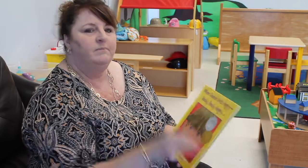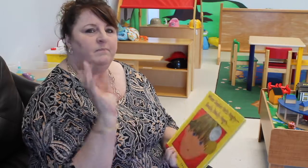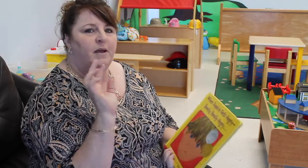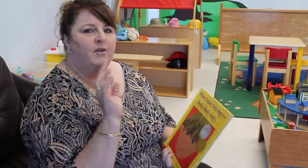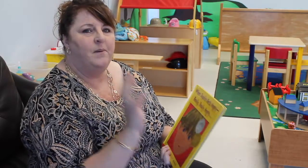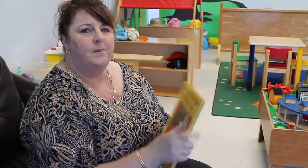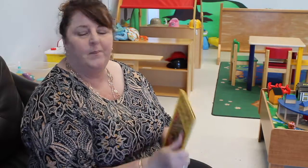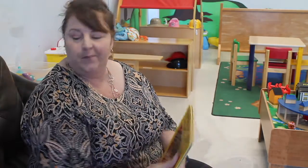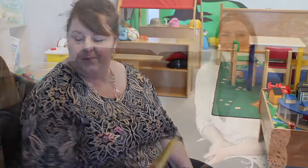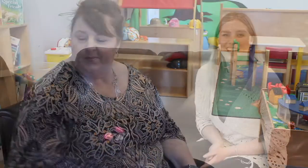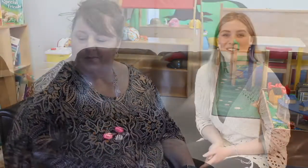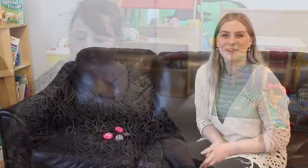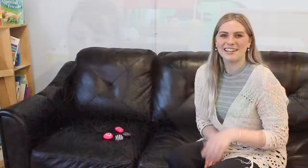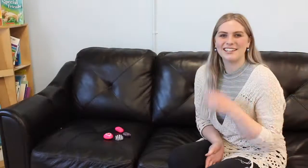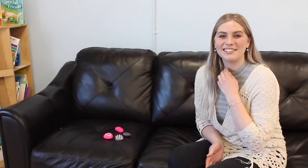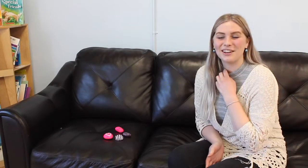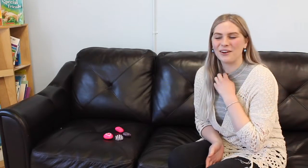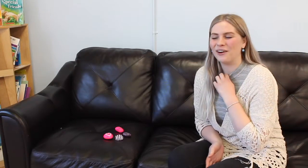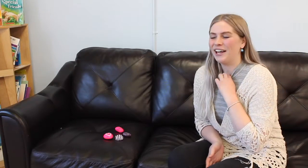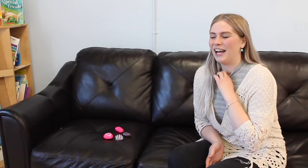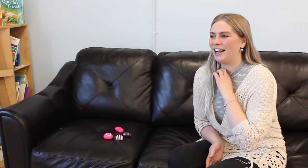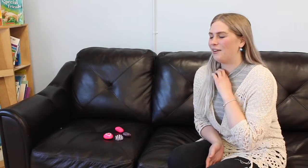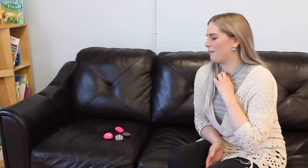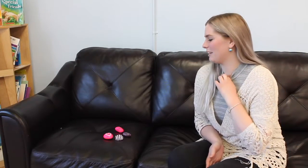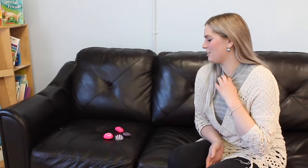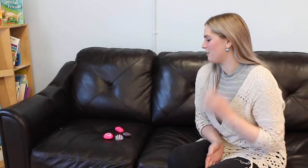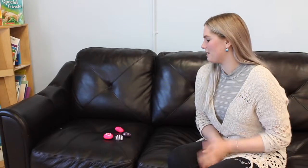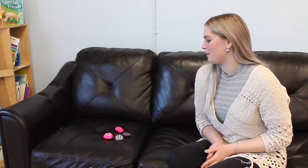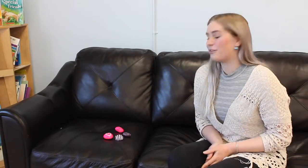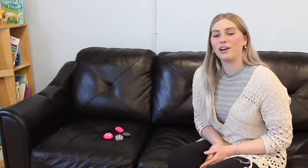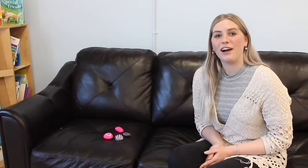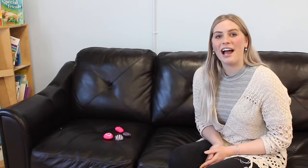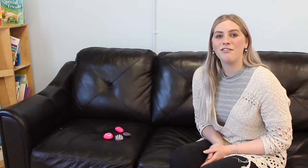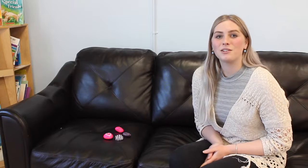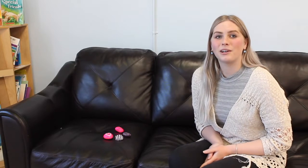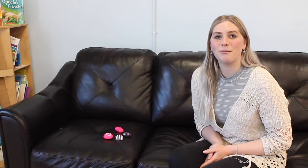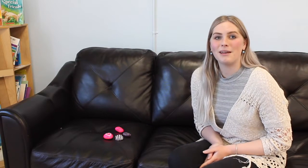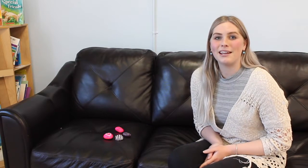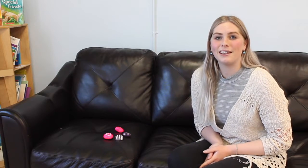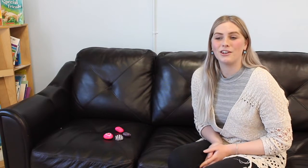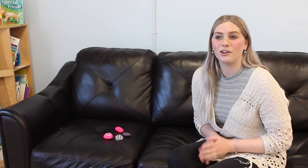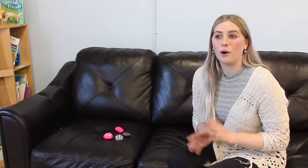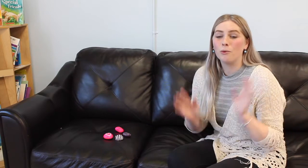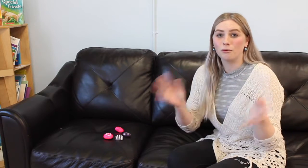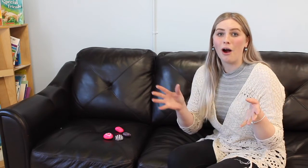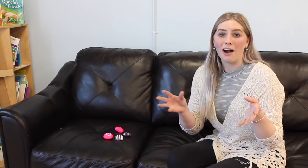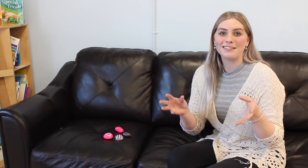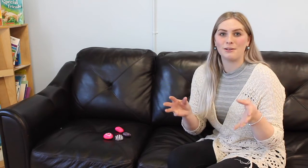bye for now. Hi everybody. So what we're gonna do this week for our craft is we're gonna make your own rocks that you can